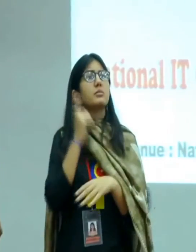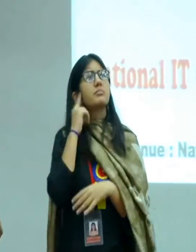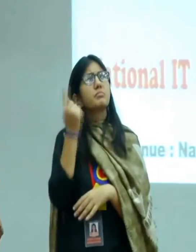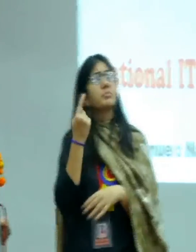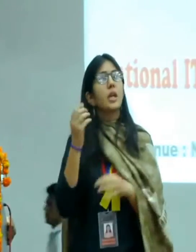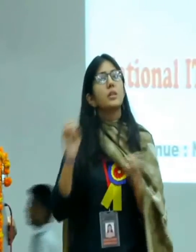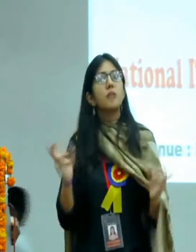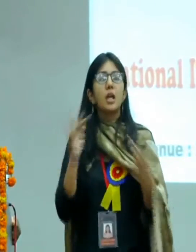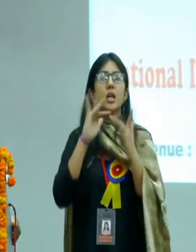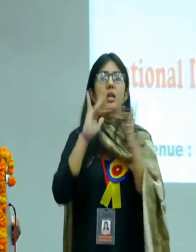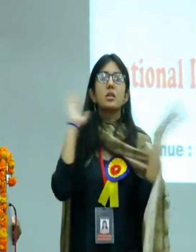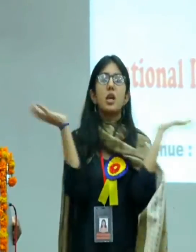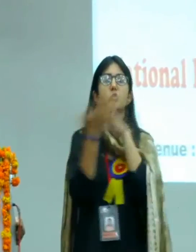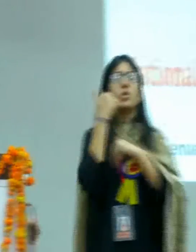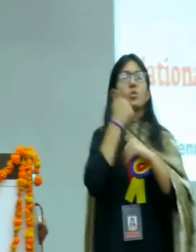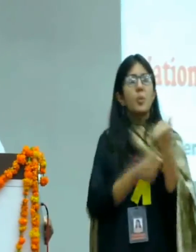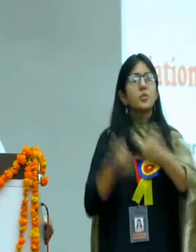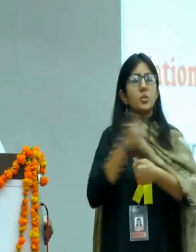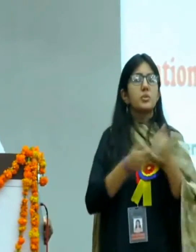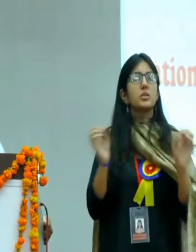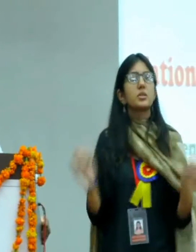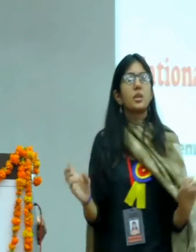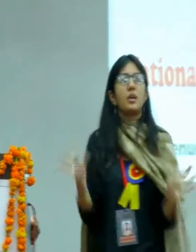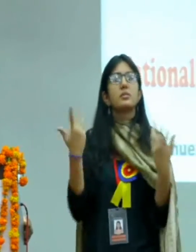international competitions.